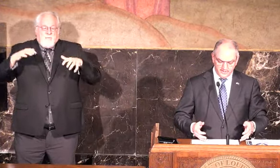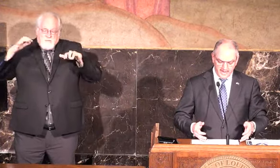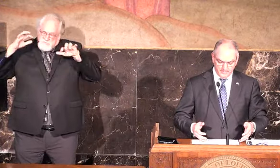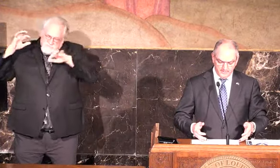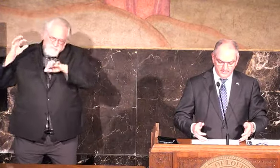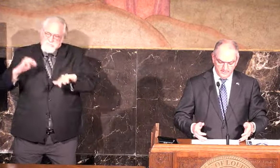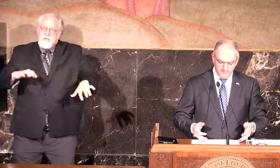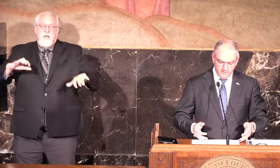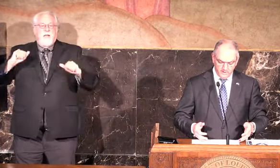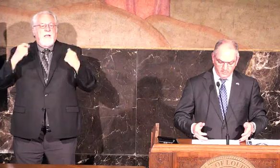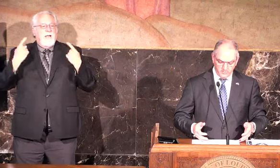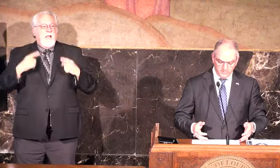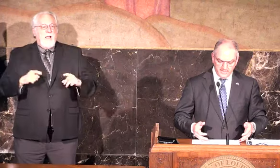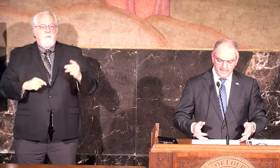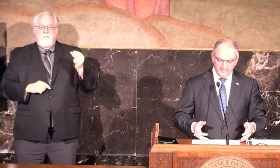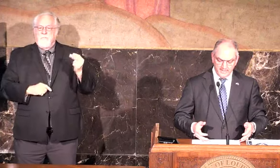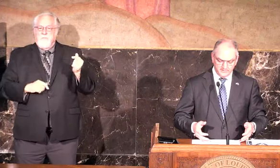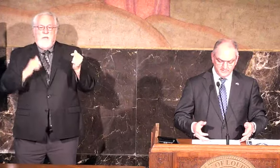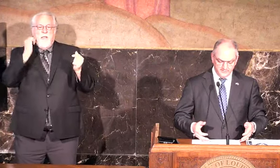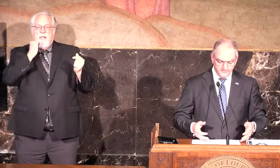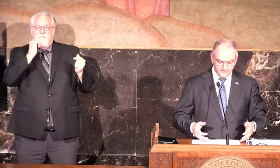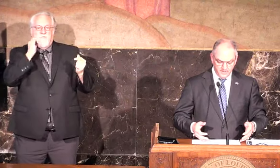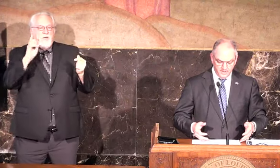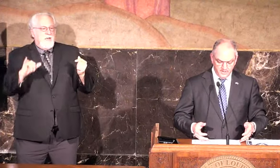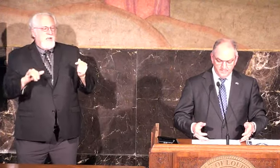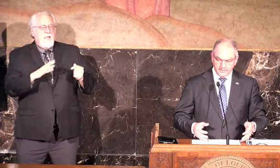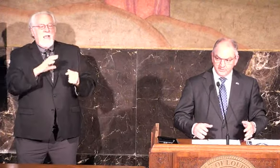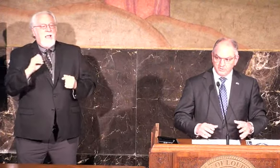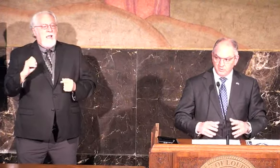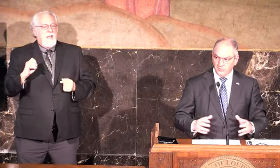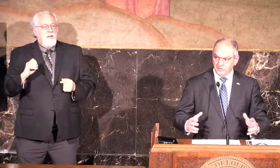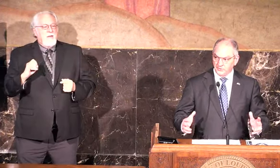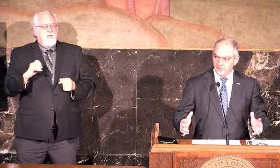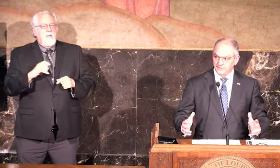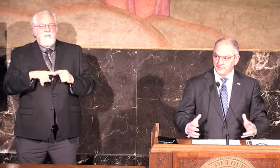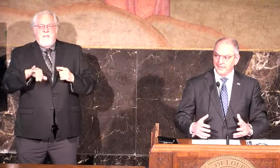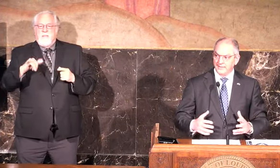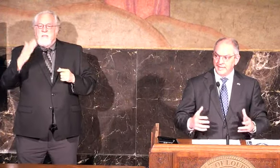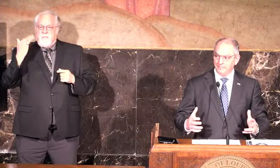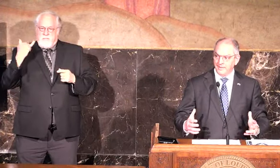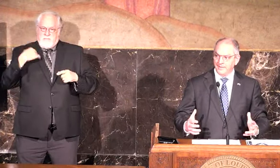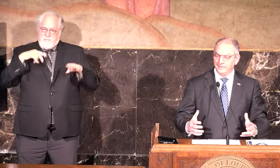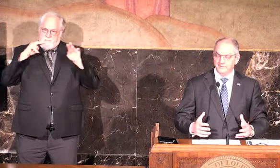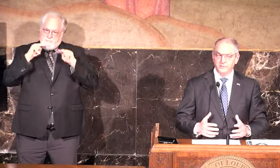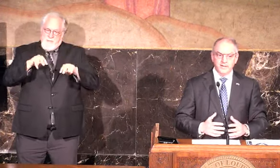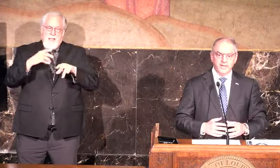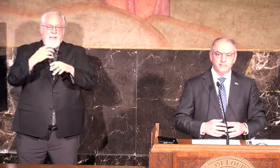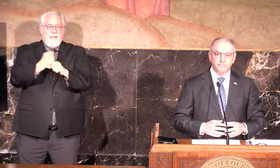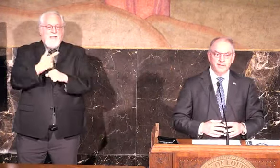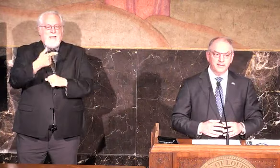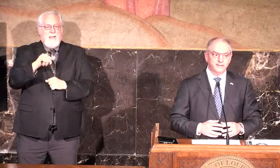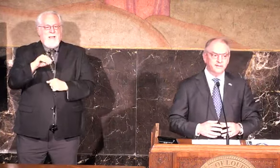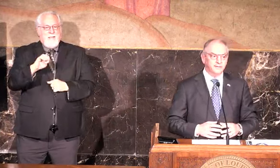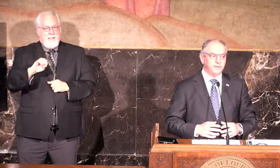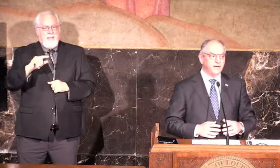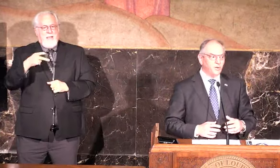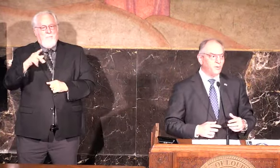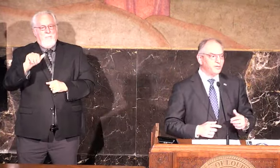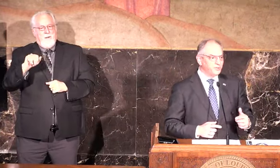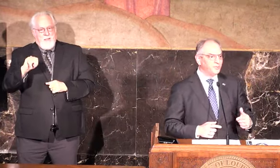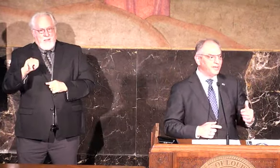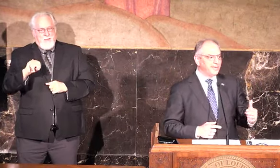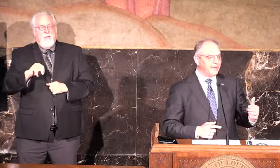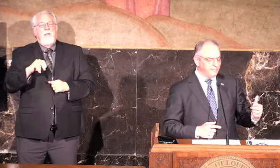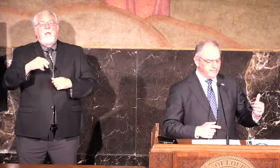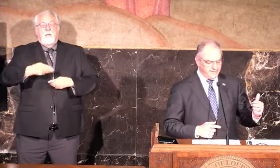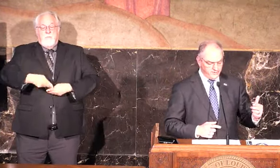thunderstorms can happen on an almost daily basis. But this is why we stress get a game plan. So get a game plan by going